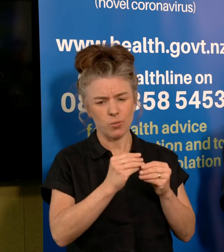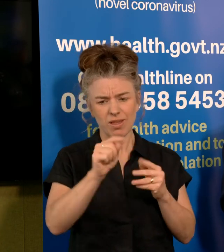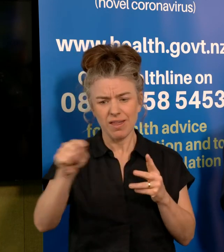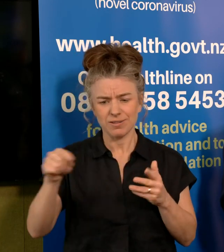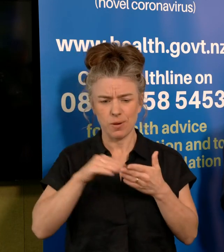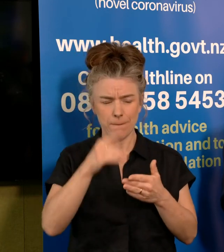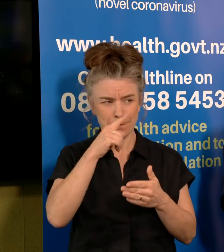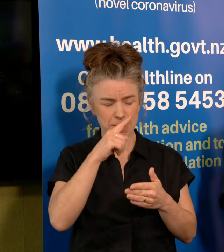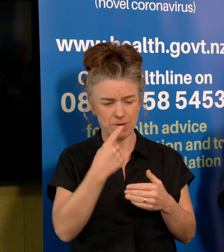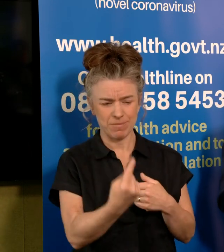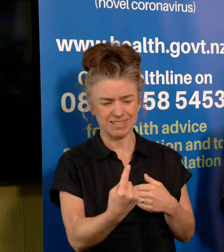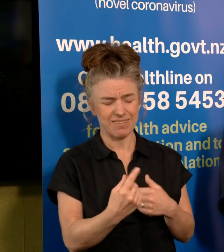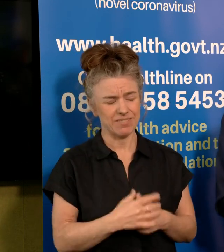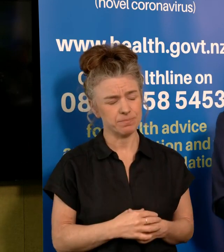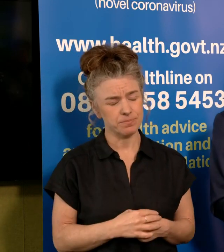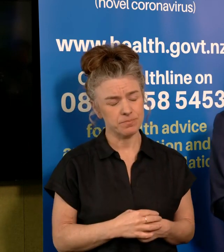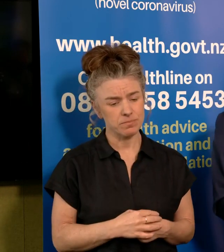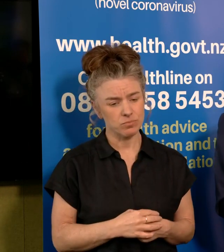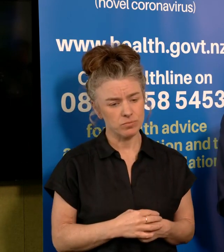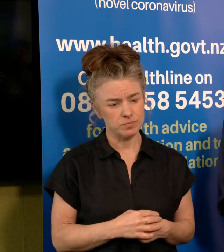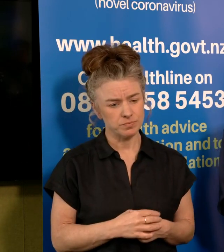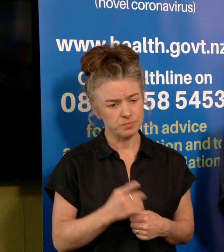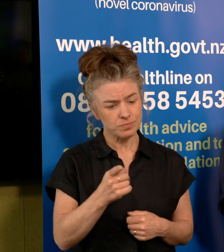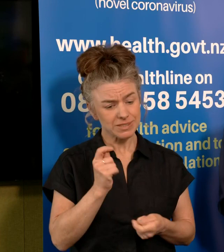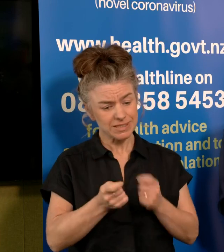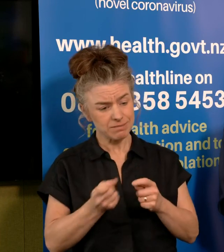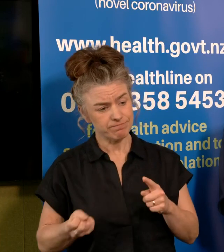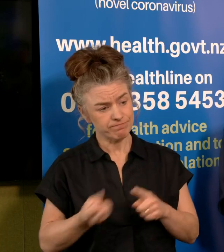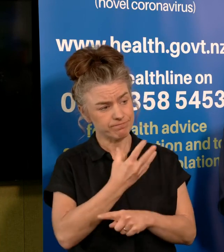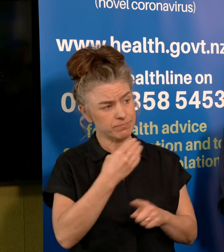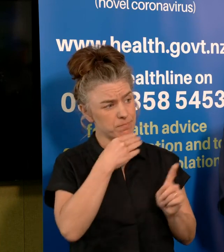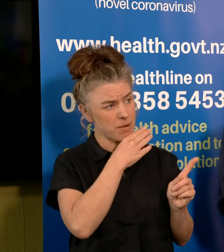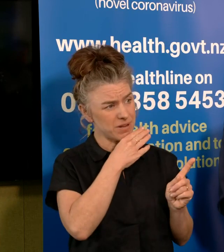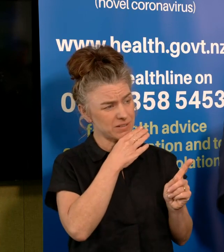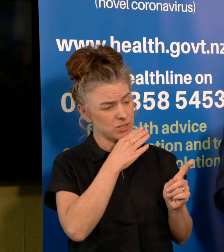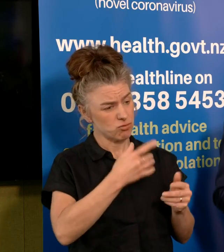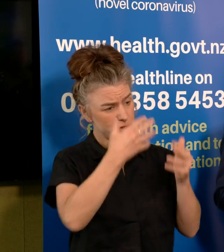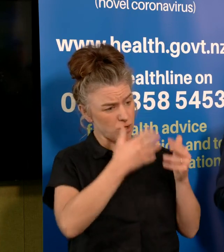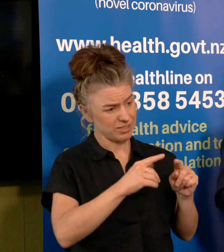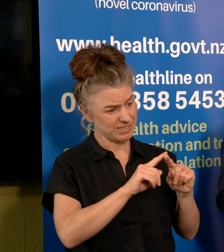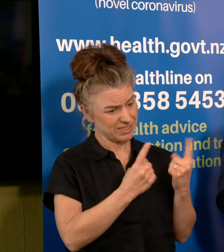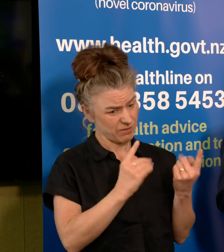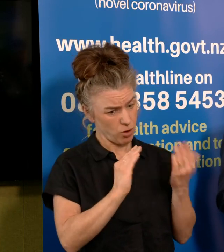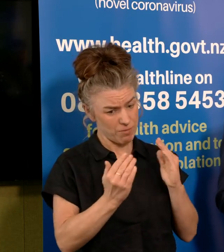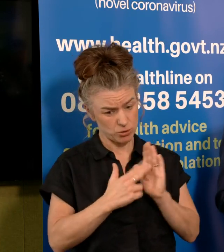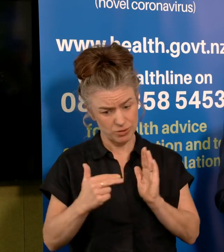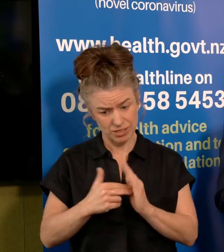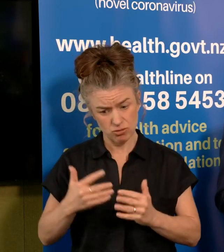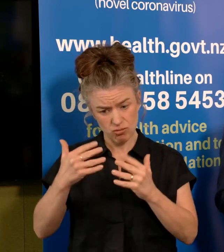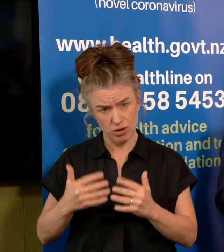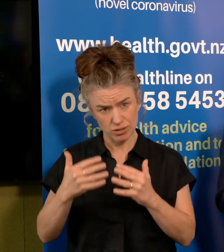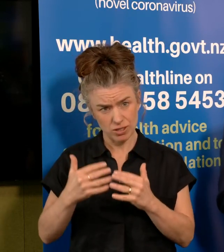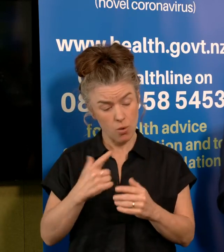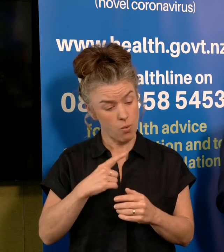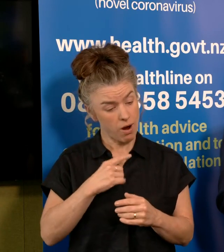self-isolate. Going back to that testing, those tests that were sent to Melbourne, were those results different from what you possibly got in New Zealand? Now,